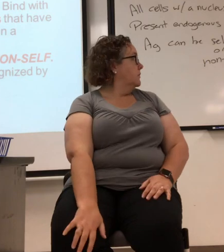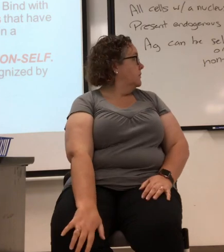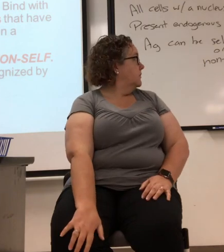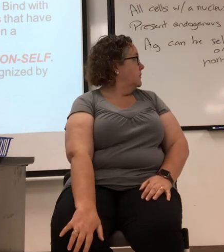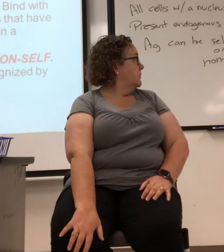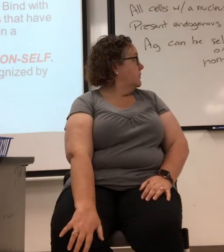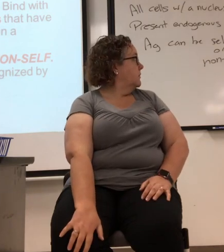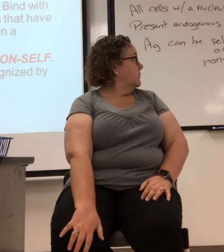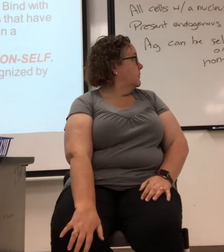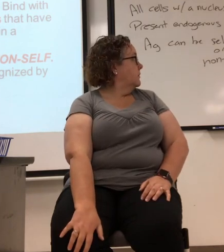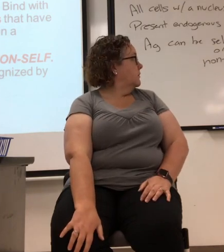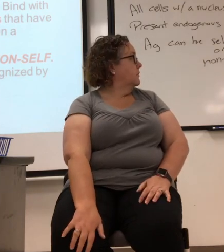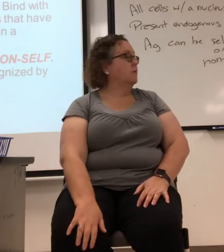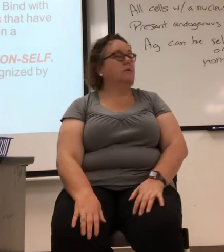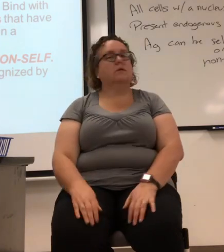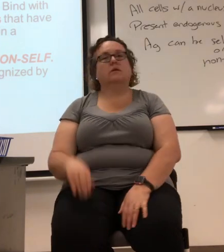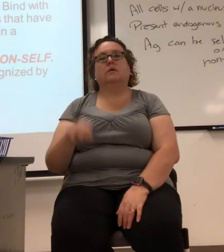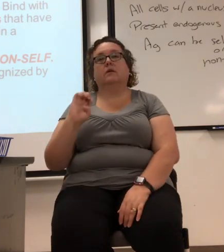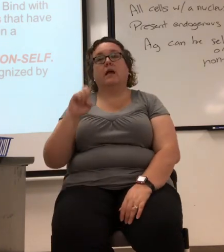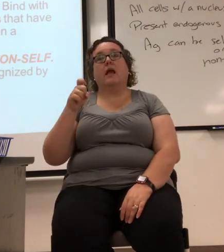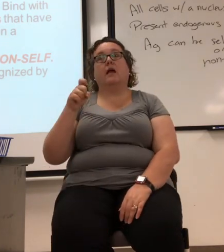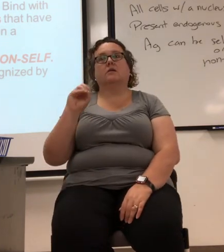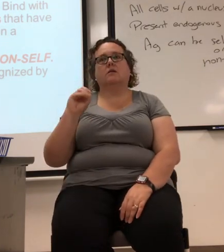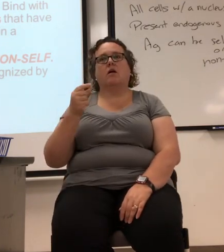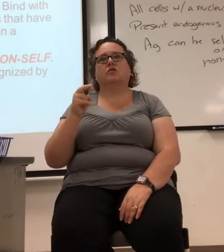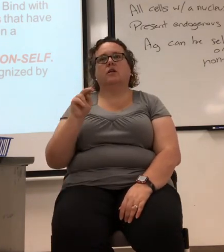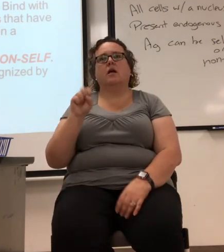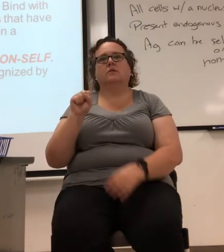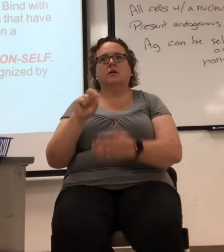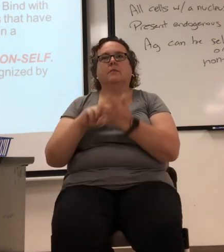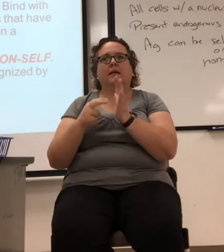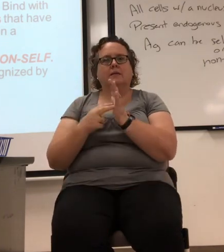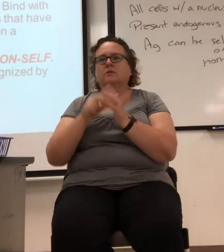AGs, and it's so therefore, because it's exogenous, it will always be